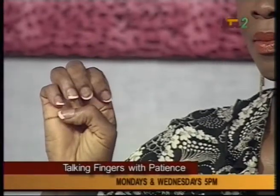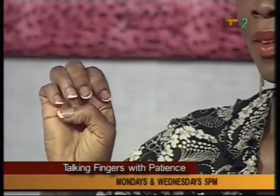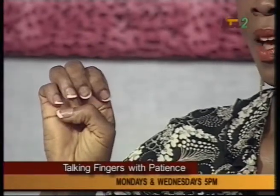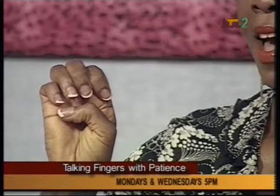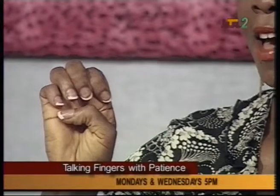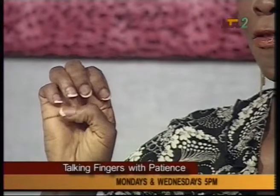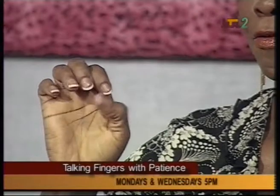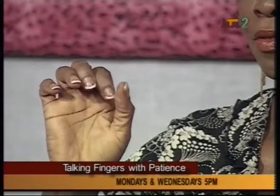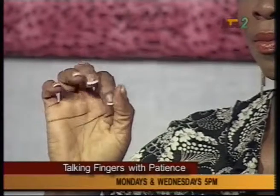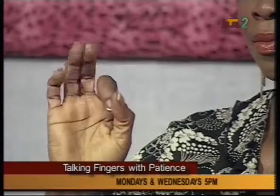F,